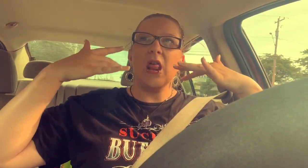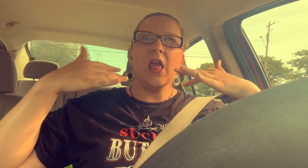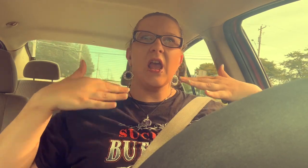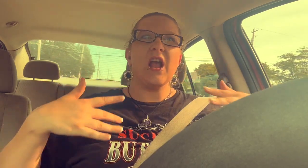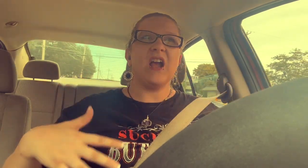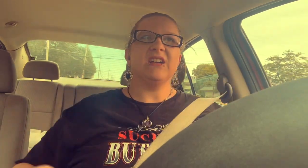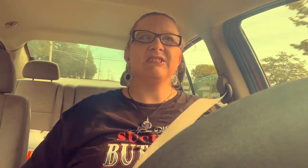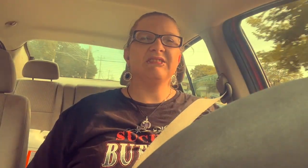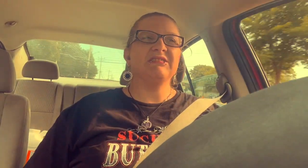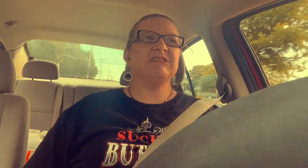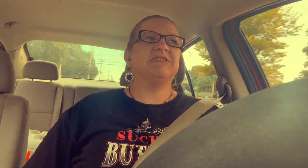sweating.